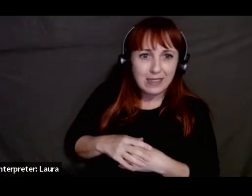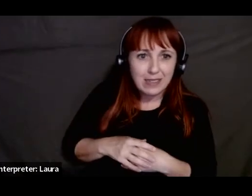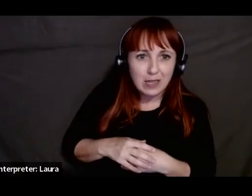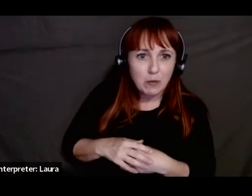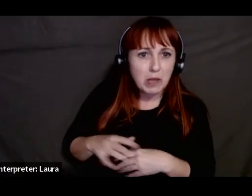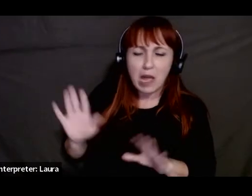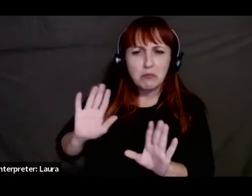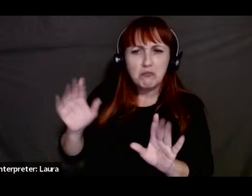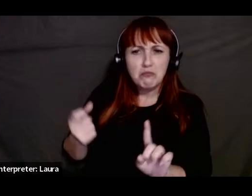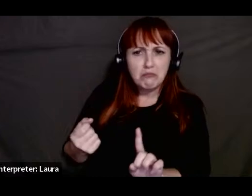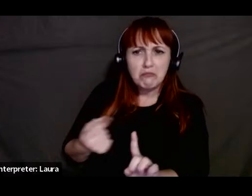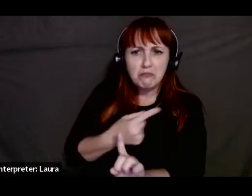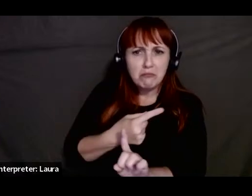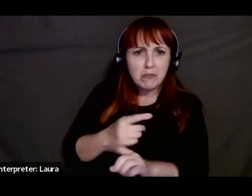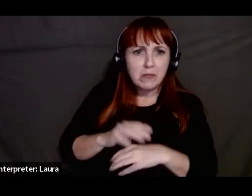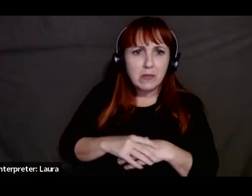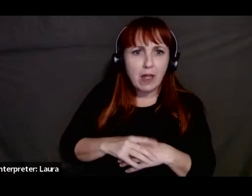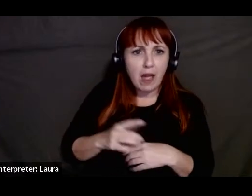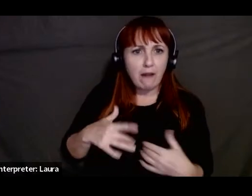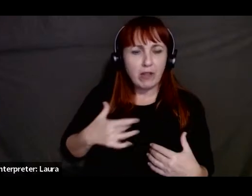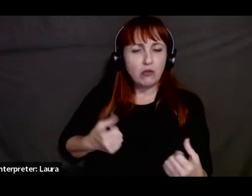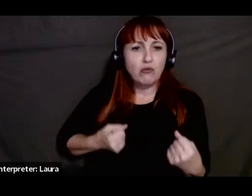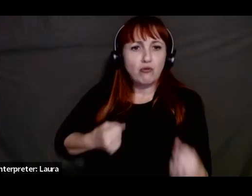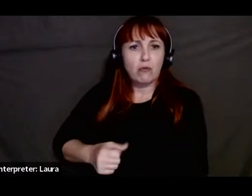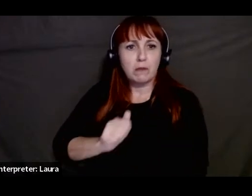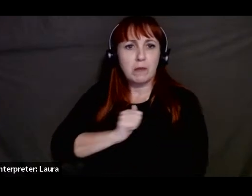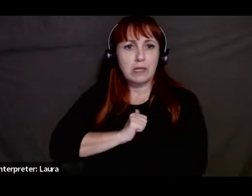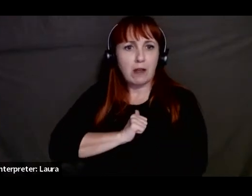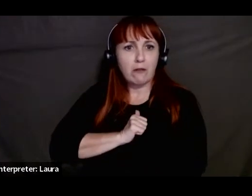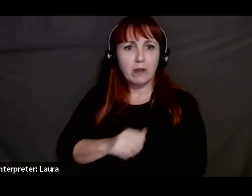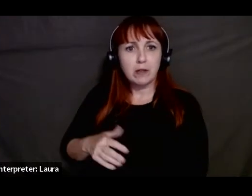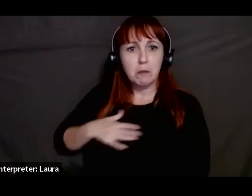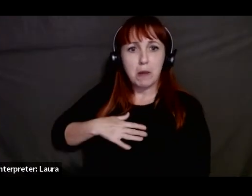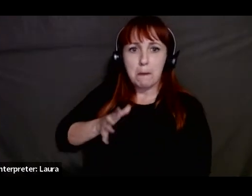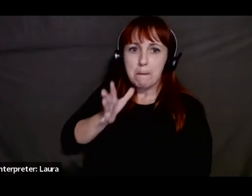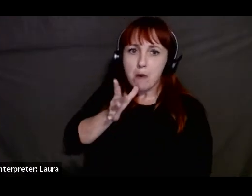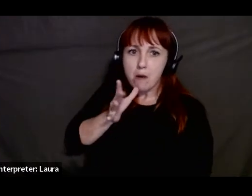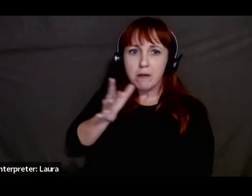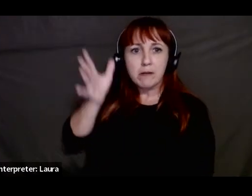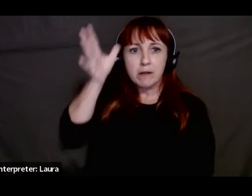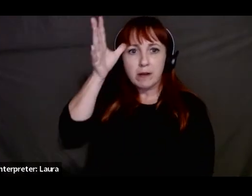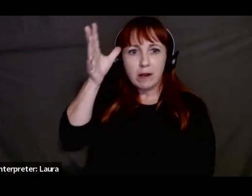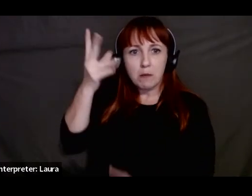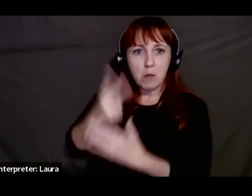that. I just felt strongly about my mom and dad raised us to be,